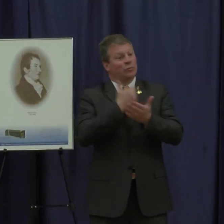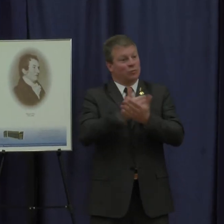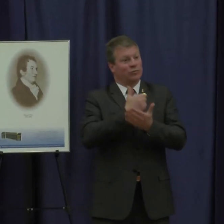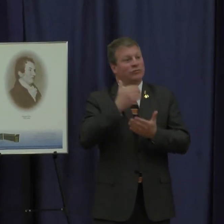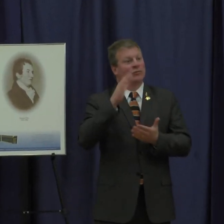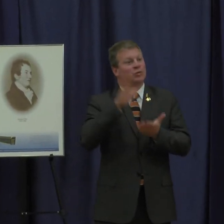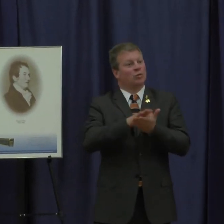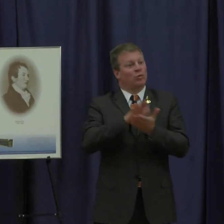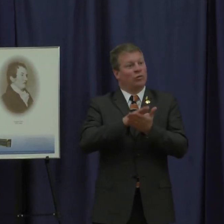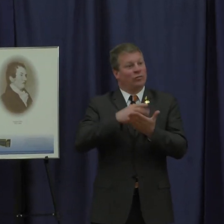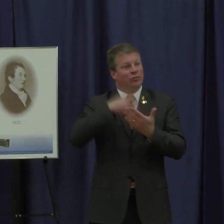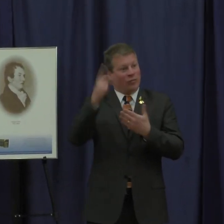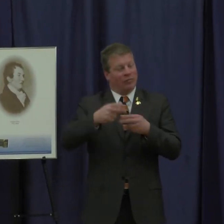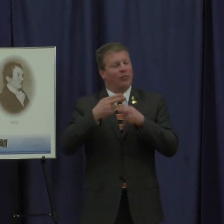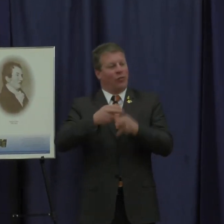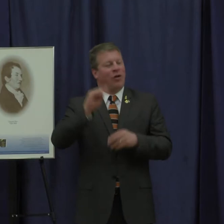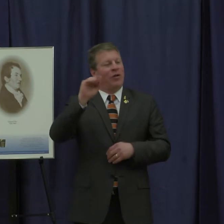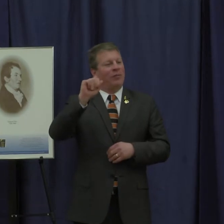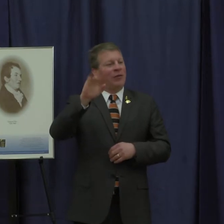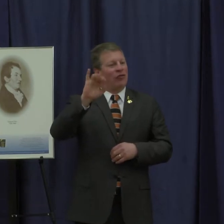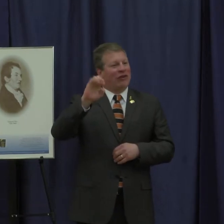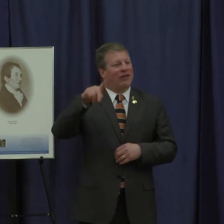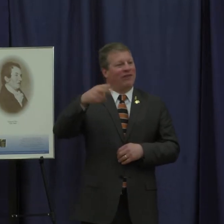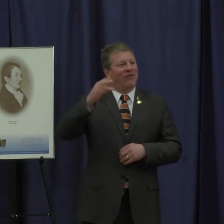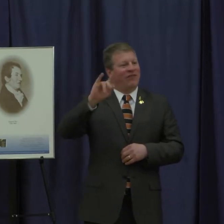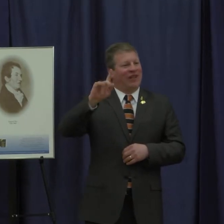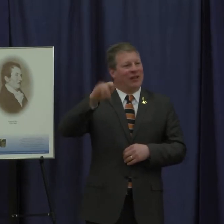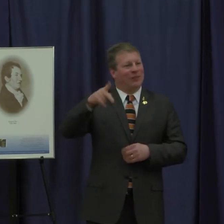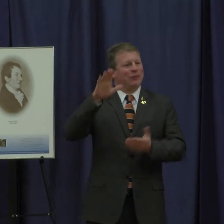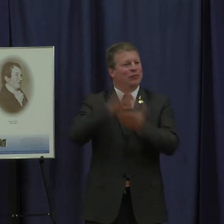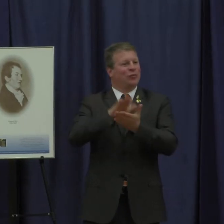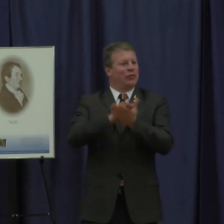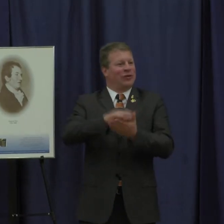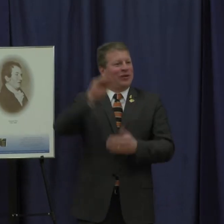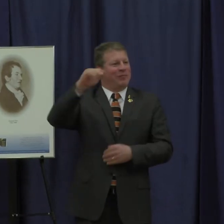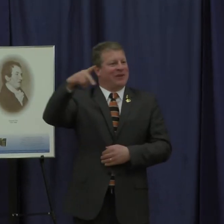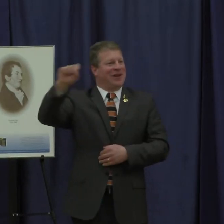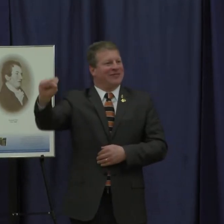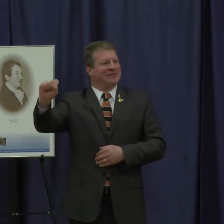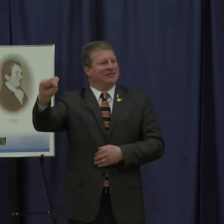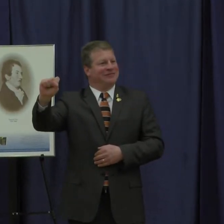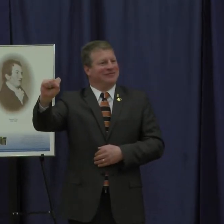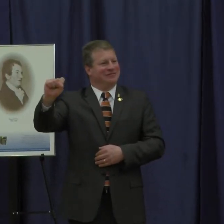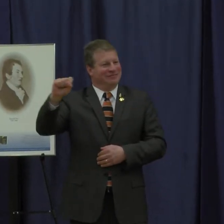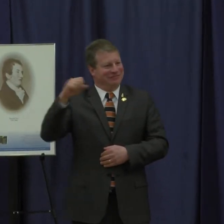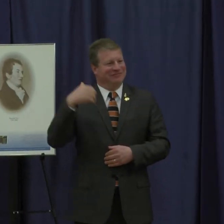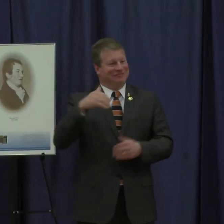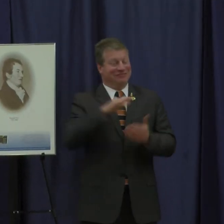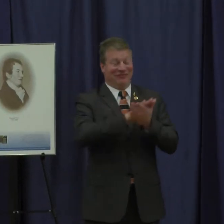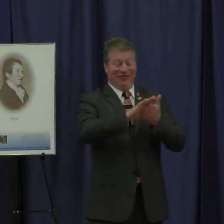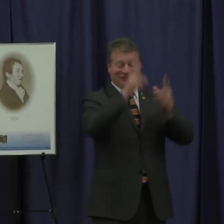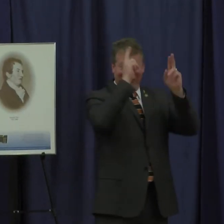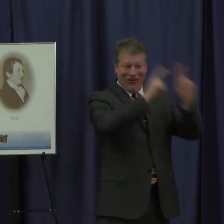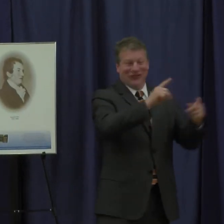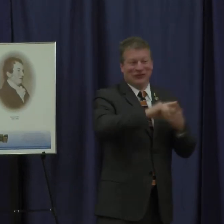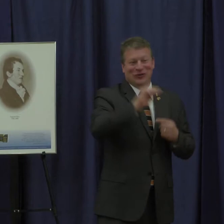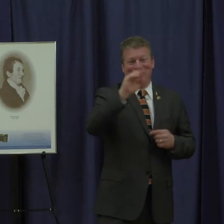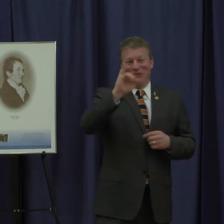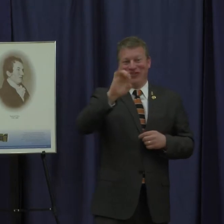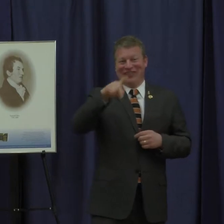announced the founding of a new school program called the Marie Philip School. So that's